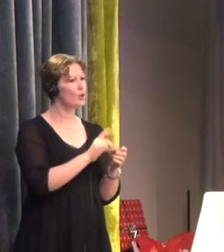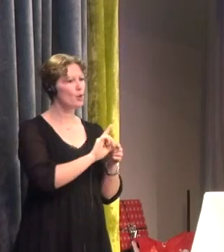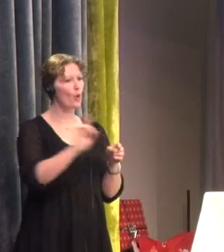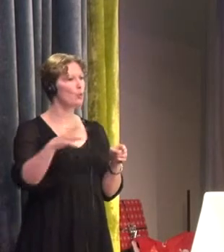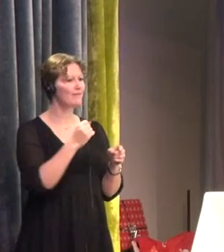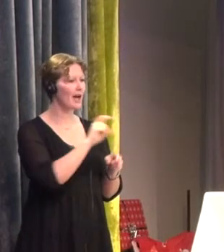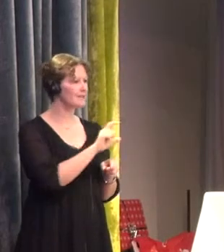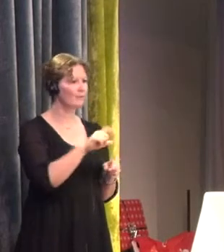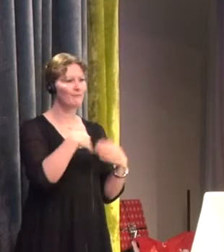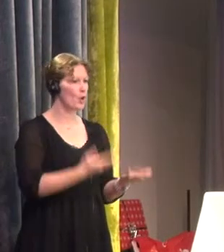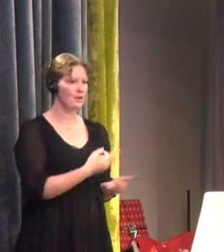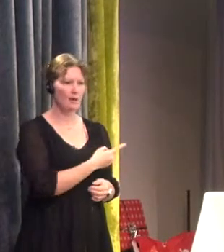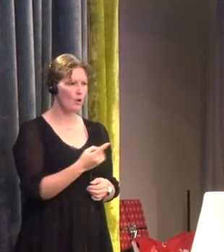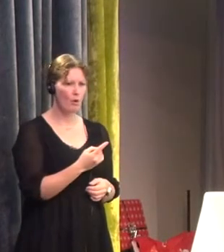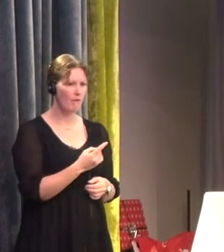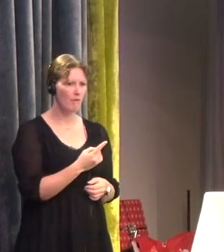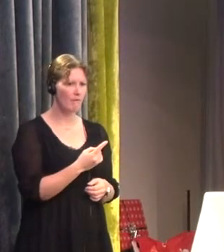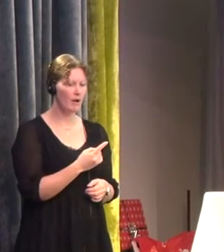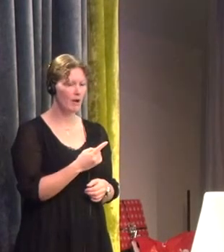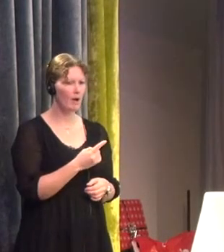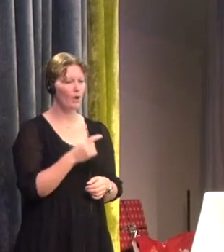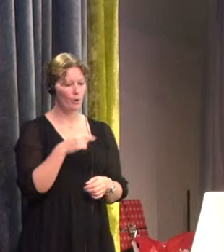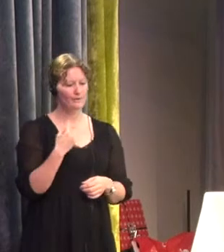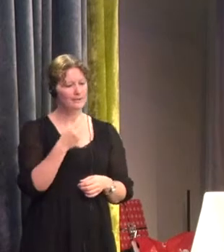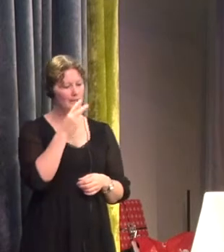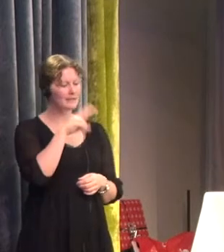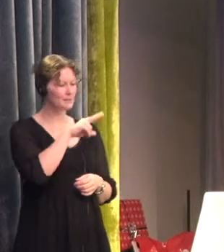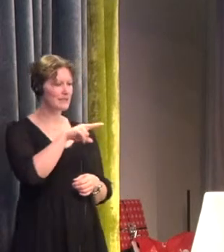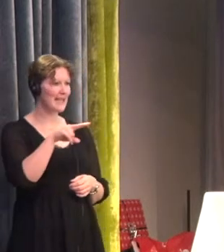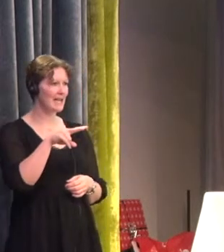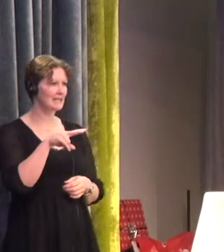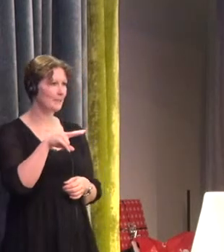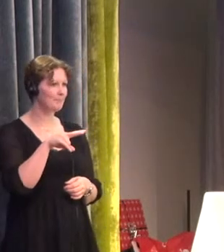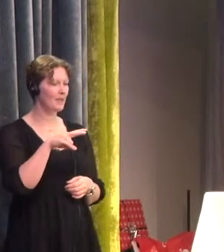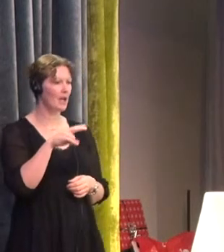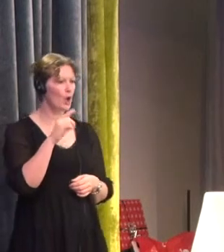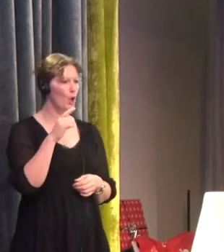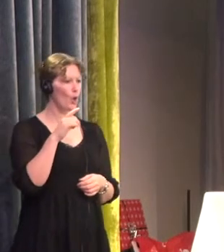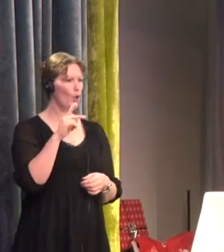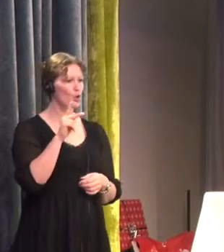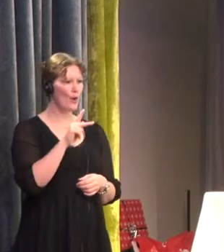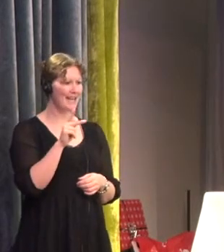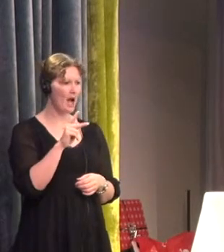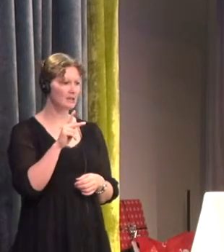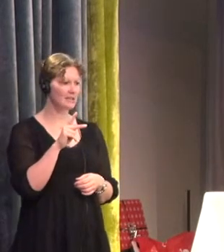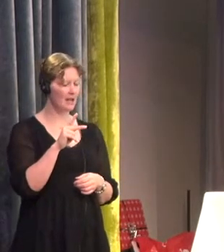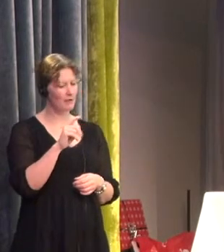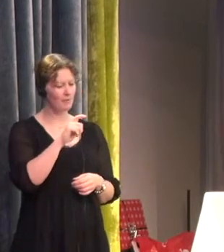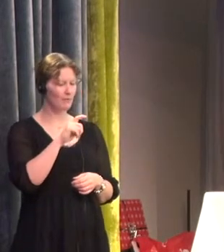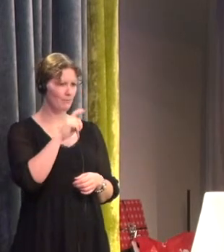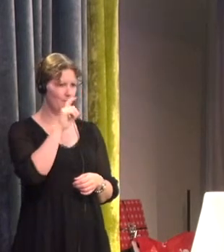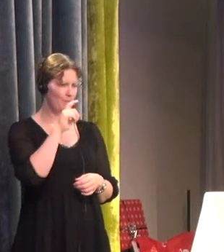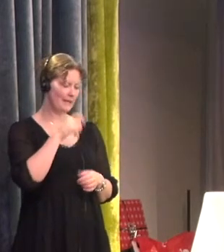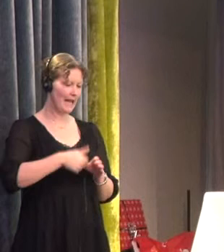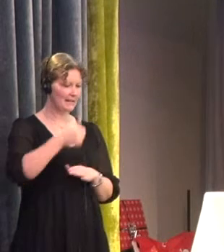And when I inspected the Korean institutions with the then chair of the Human Rights Commission, there were two people who kept coming up to our group and